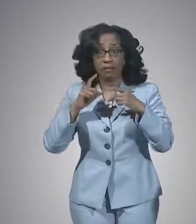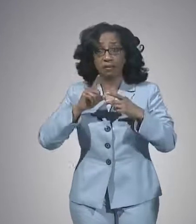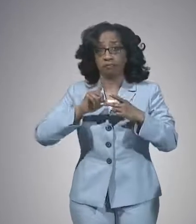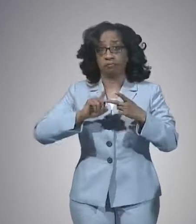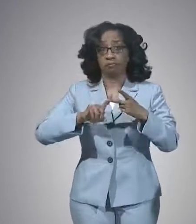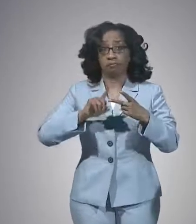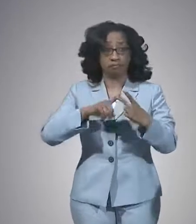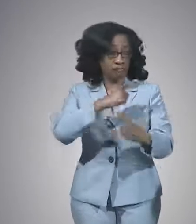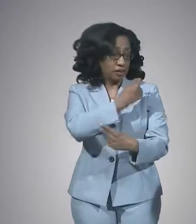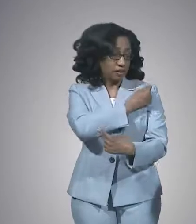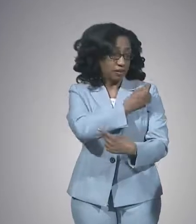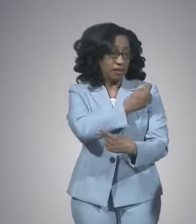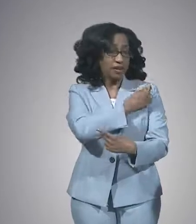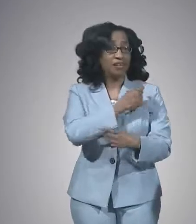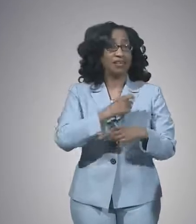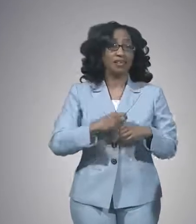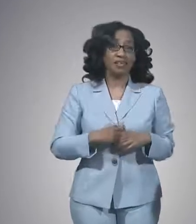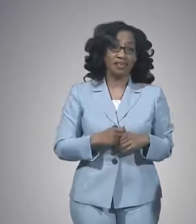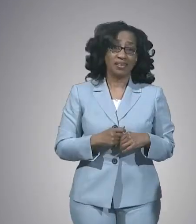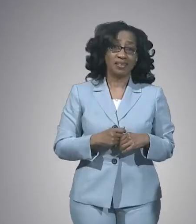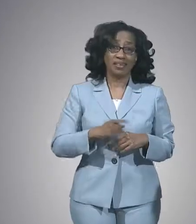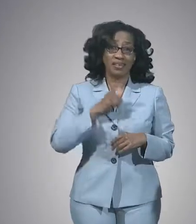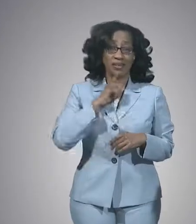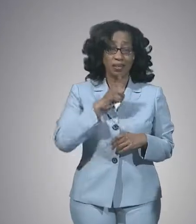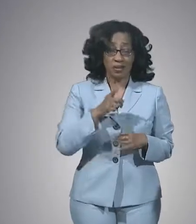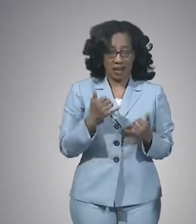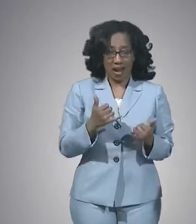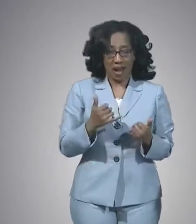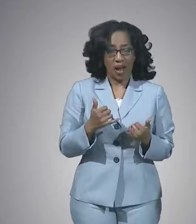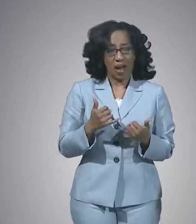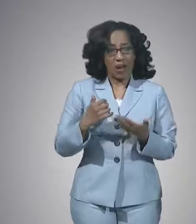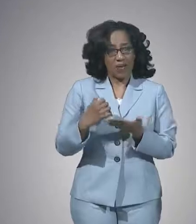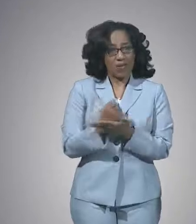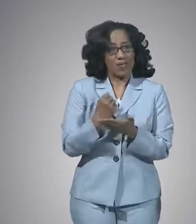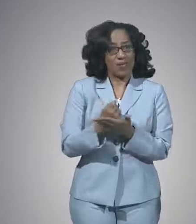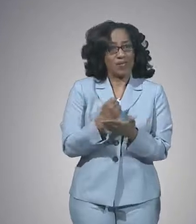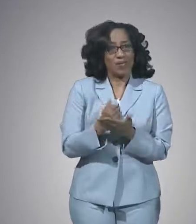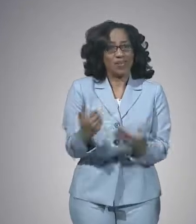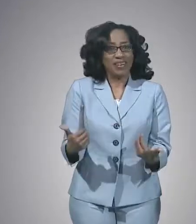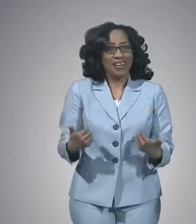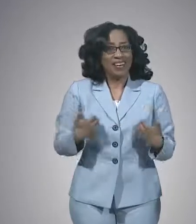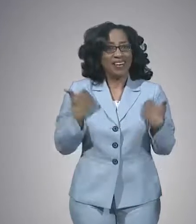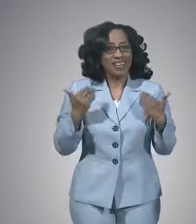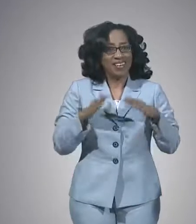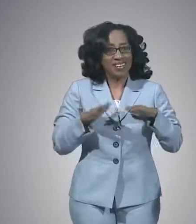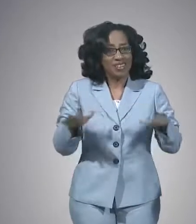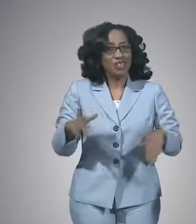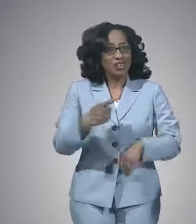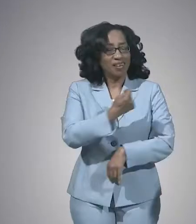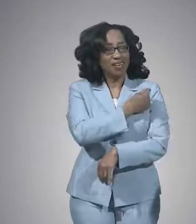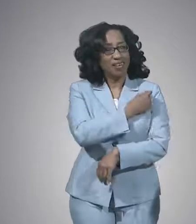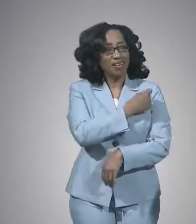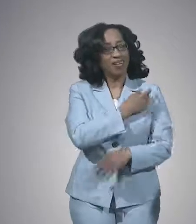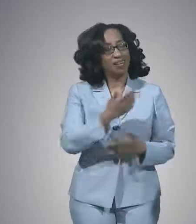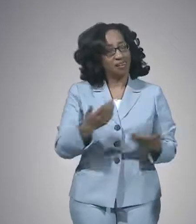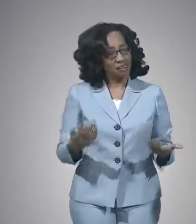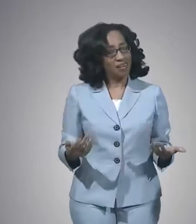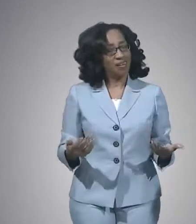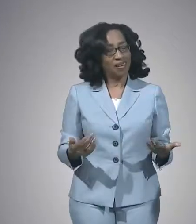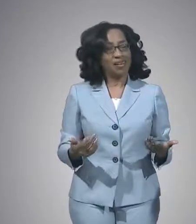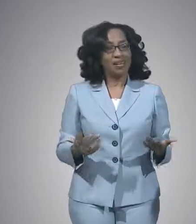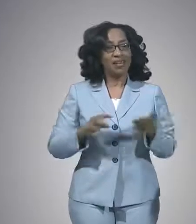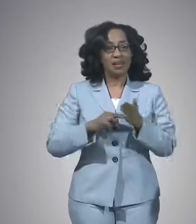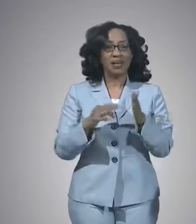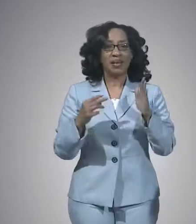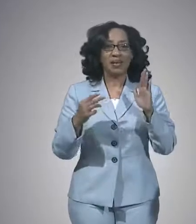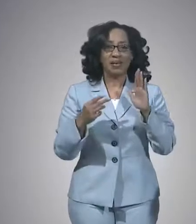sure that they're vaccinated, especially with this new opportunity for some of our youngest children, then I believe that we will be on a